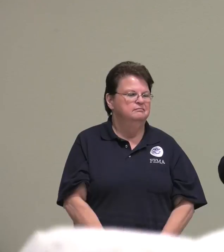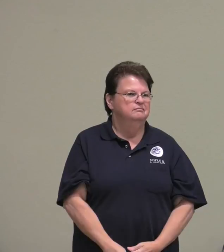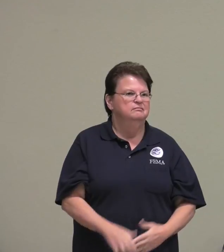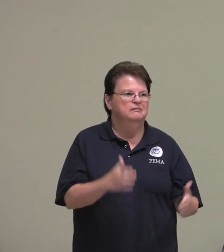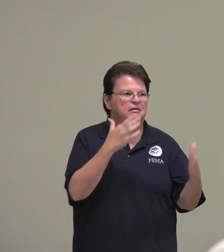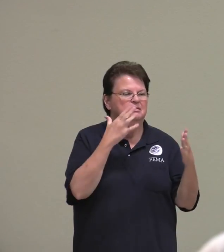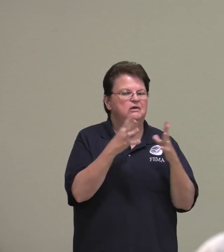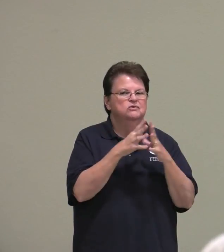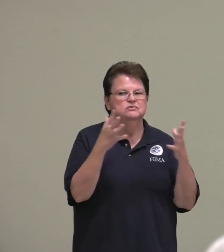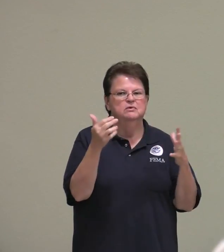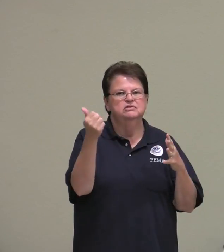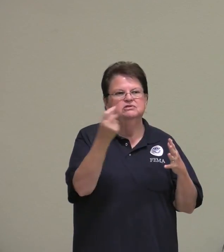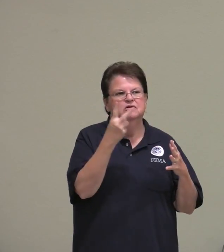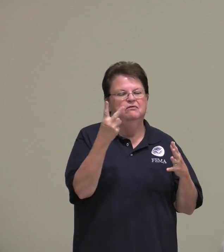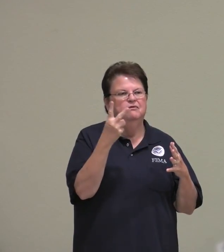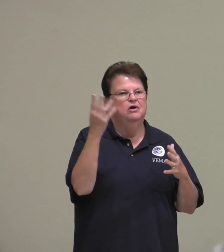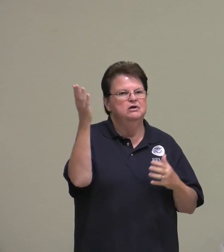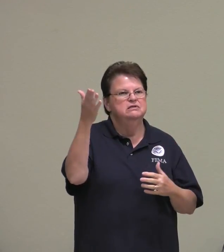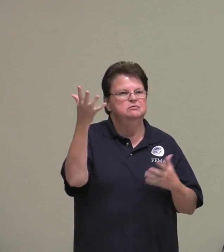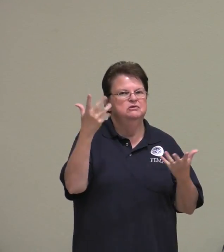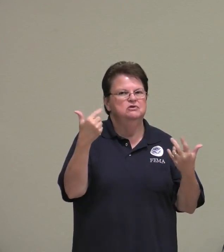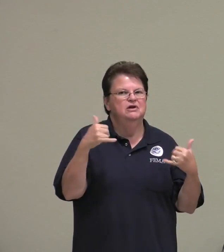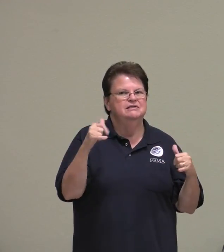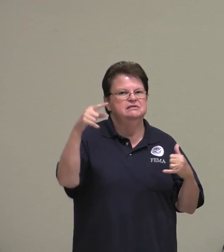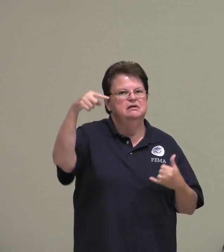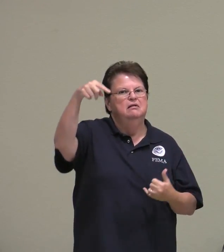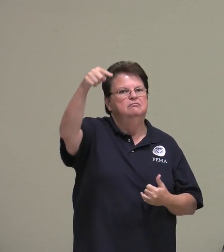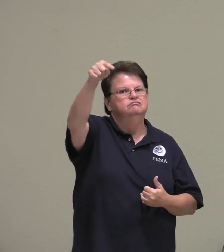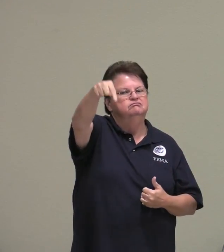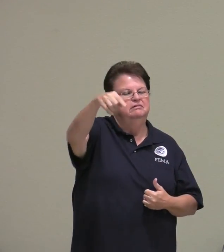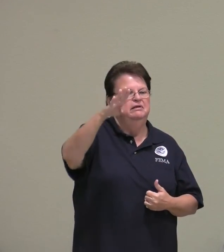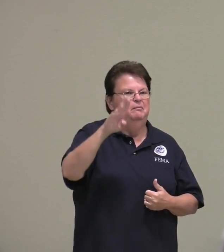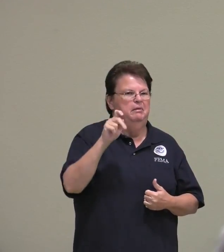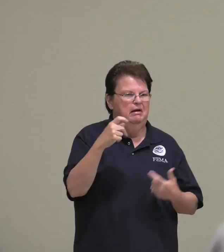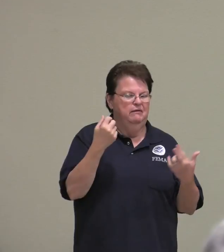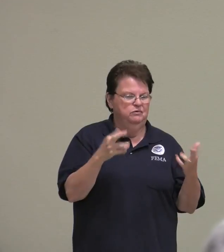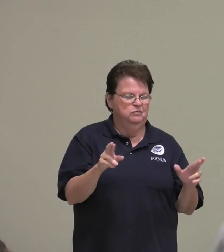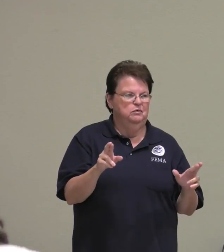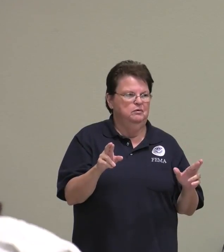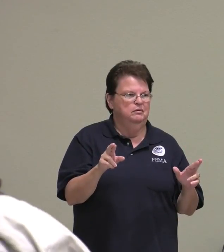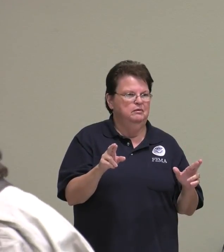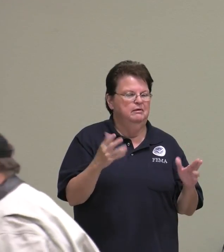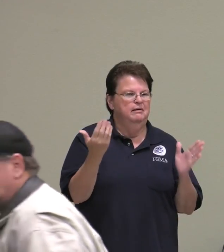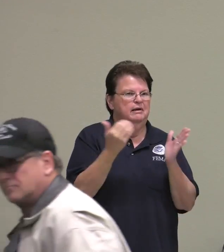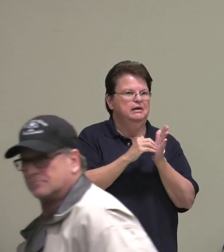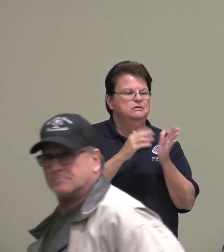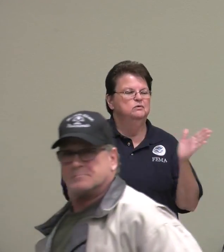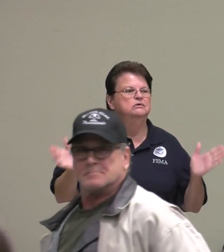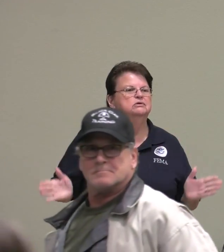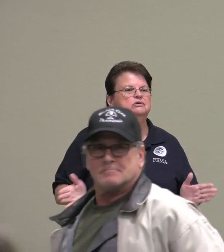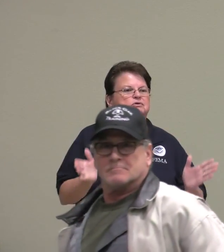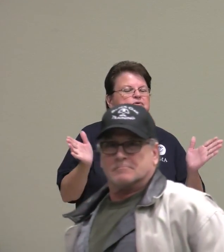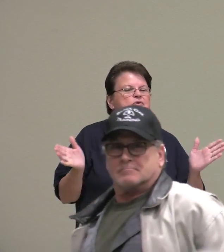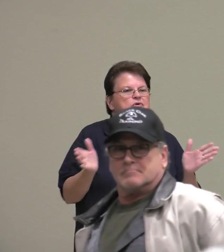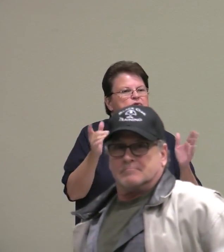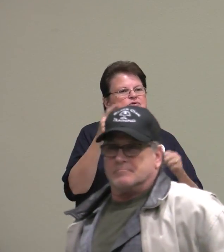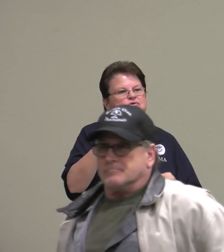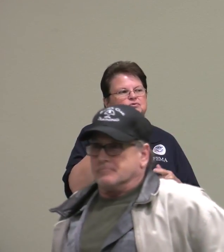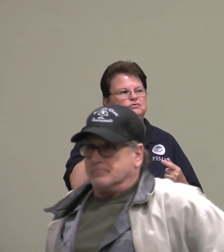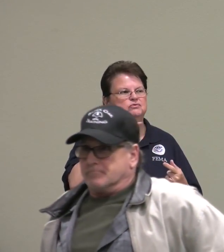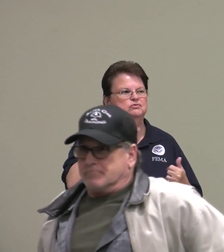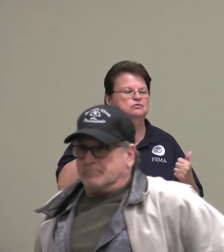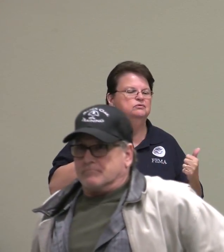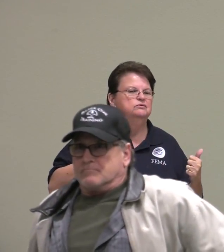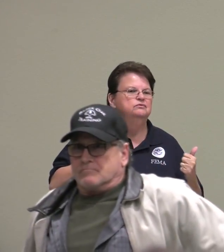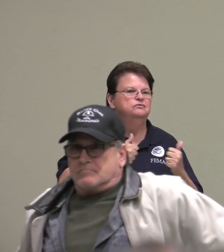Thank you so much. Several of our speakers are still in the back of the room. And again, we encourage you to follow